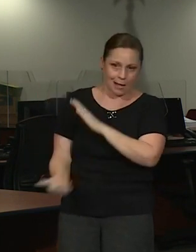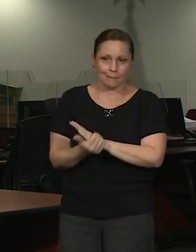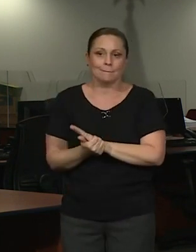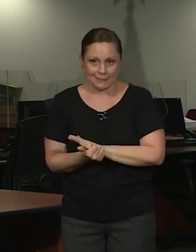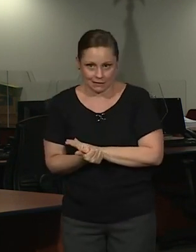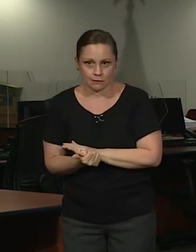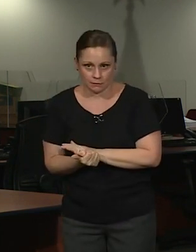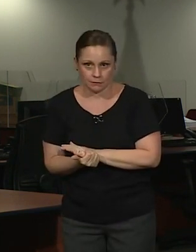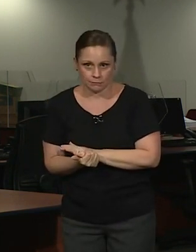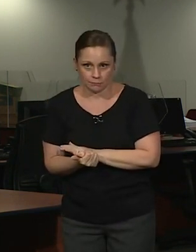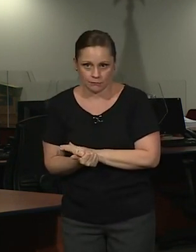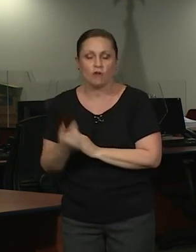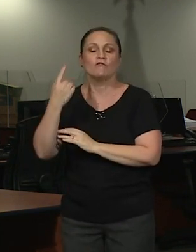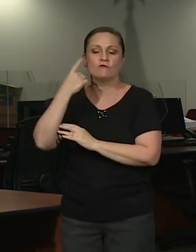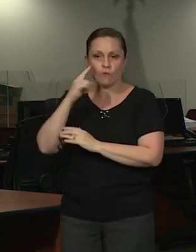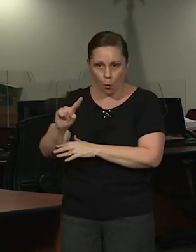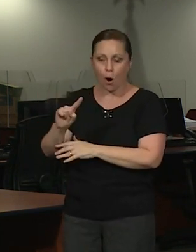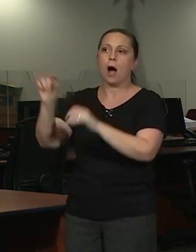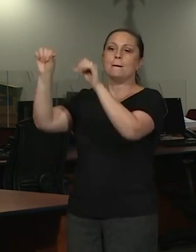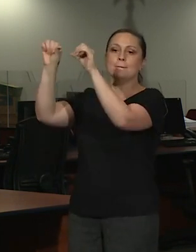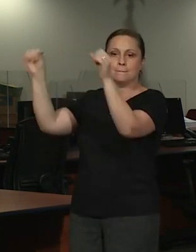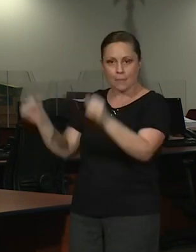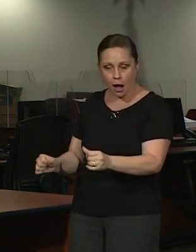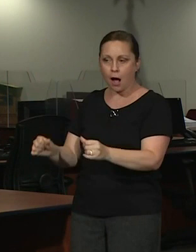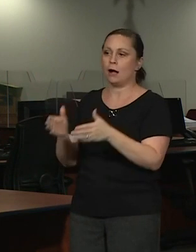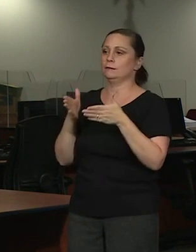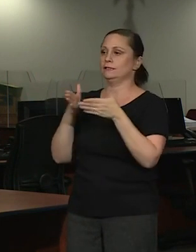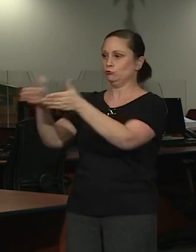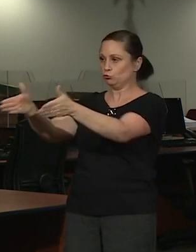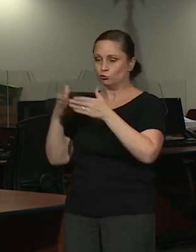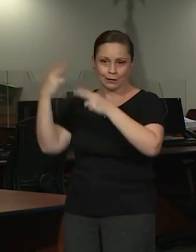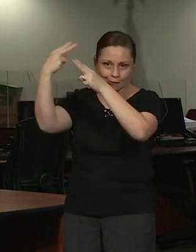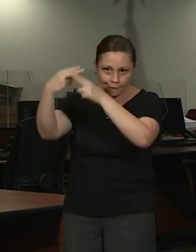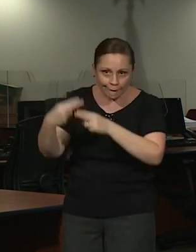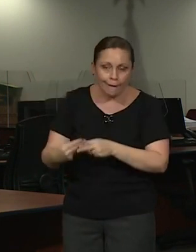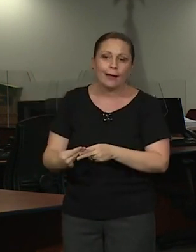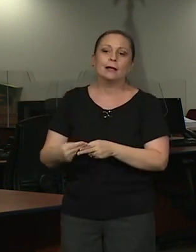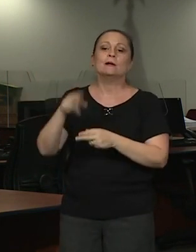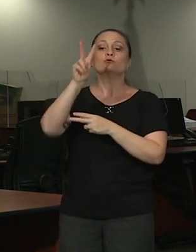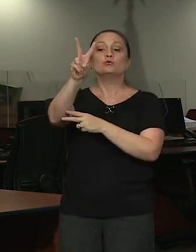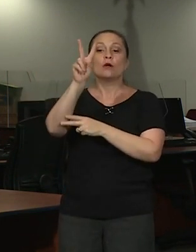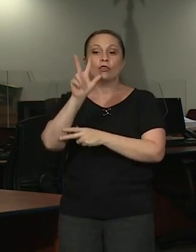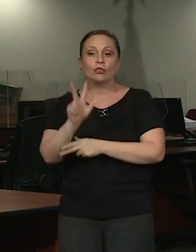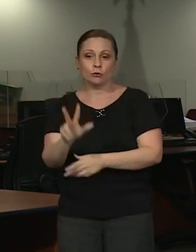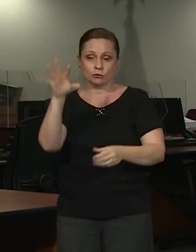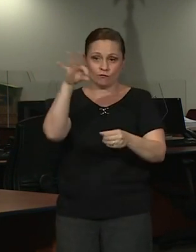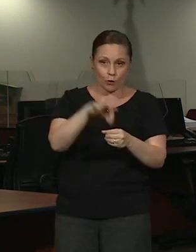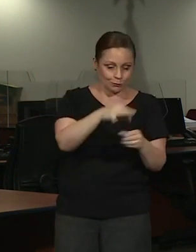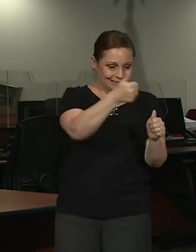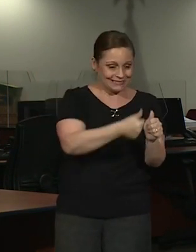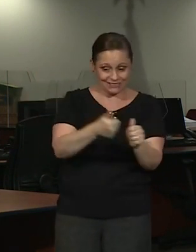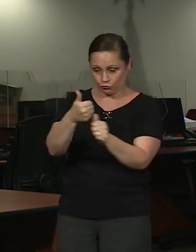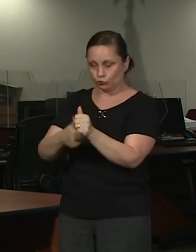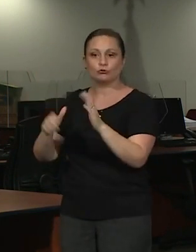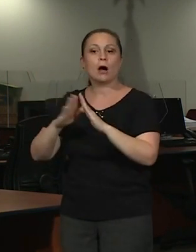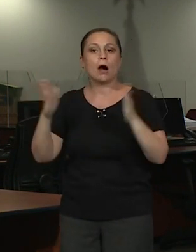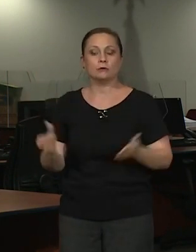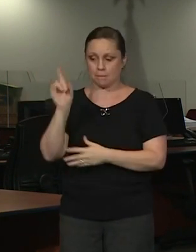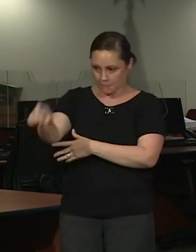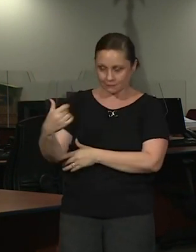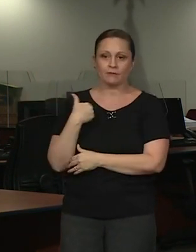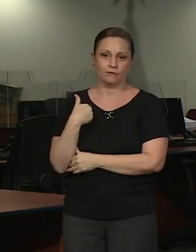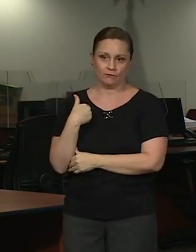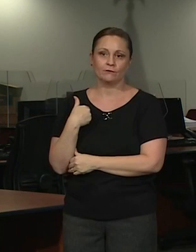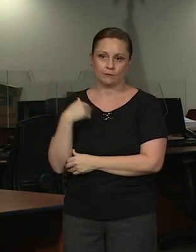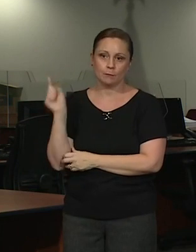made for a monument or a street name or something like that is a 2/3 vote in each house. That